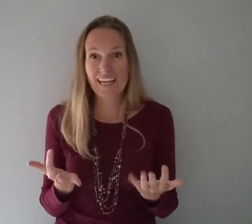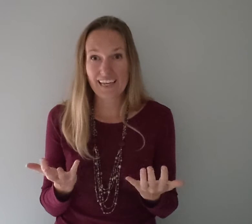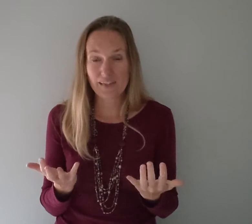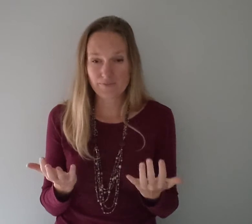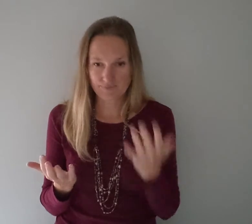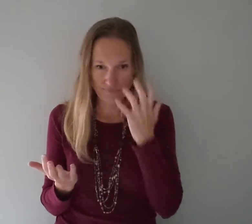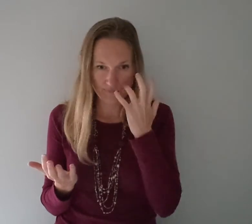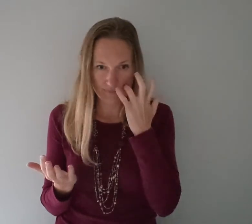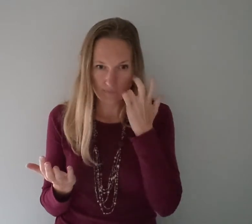waiting